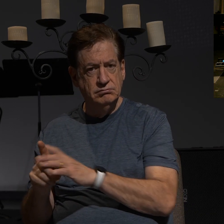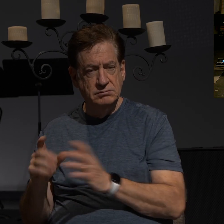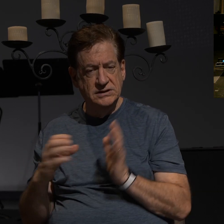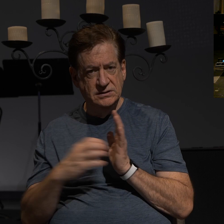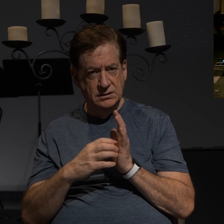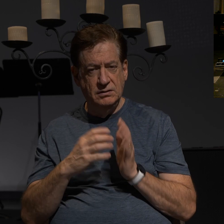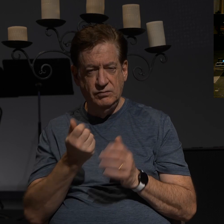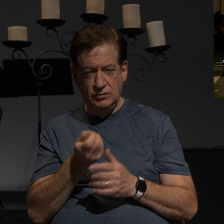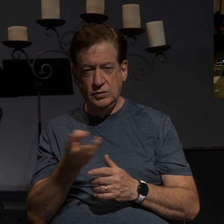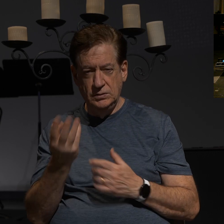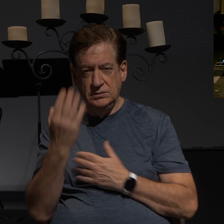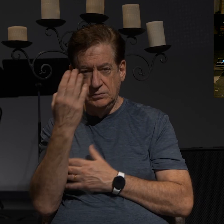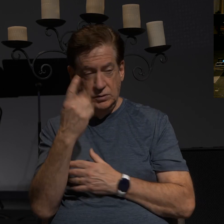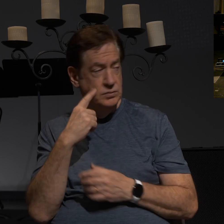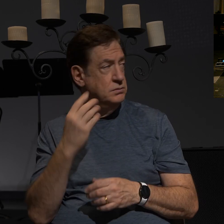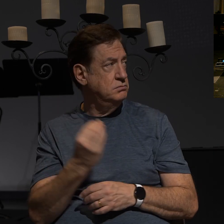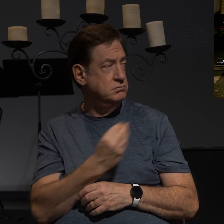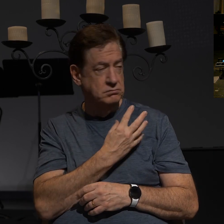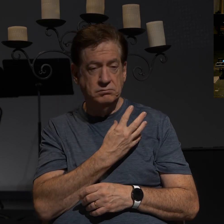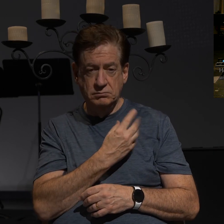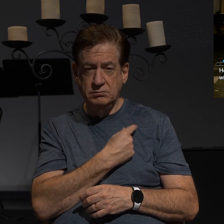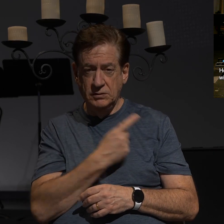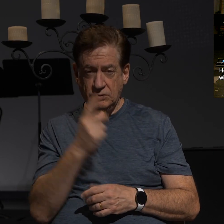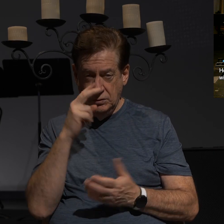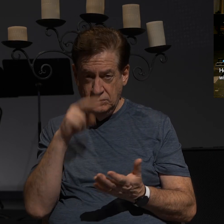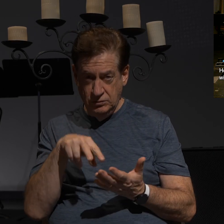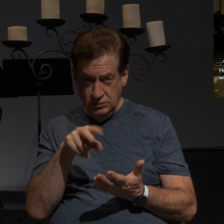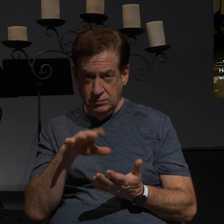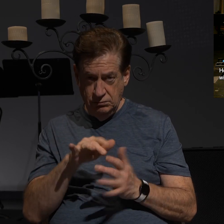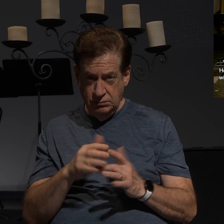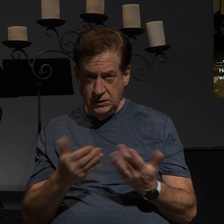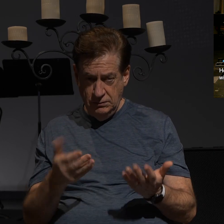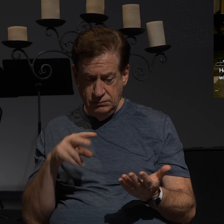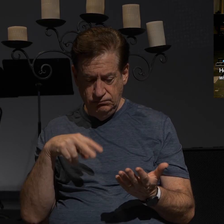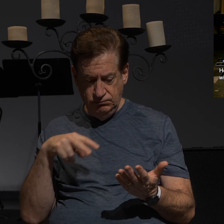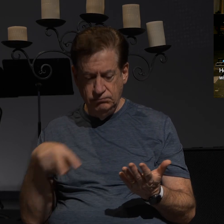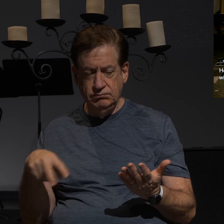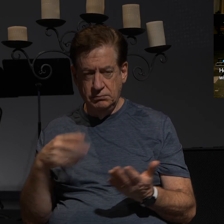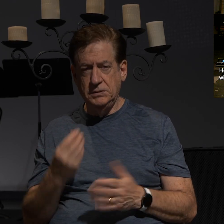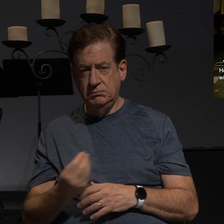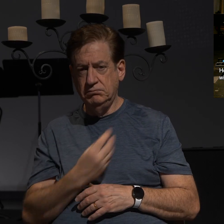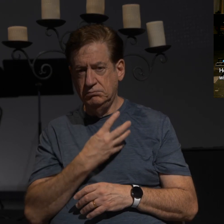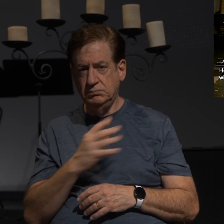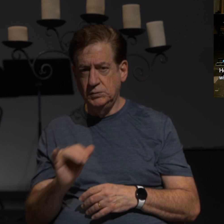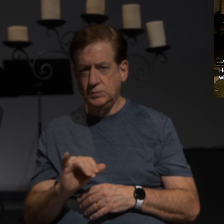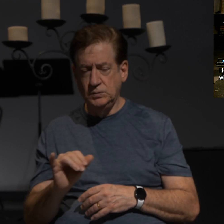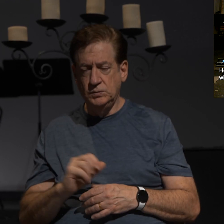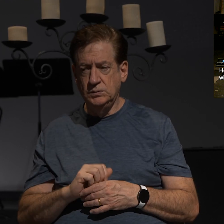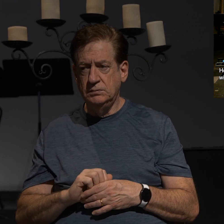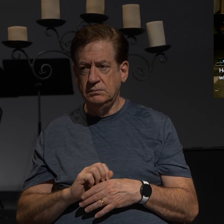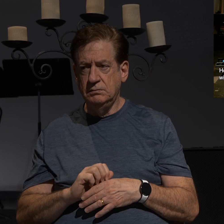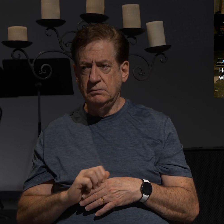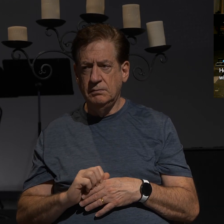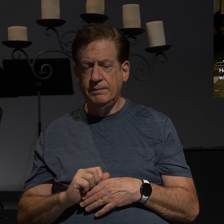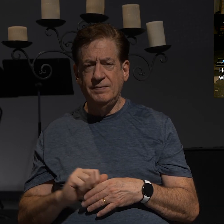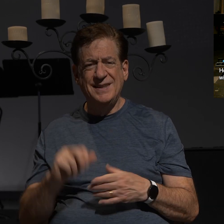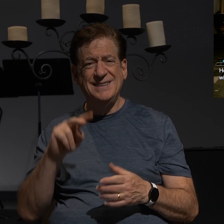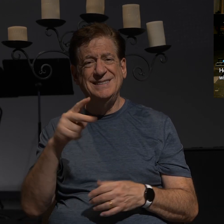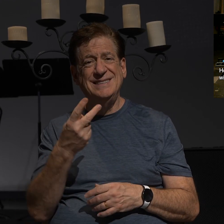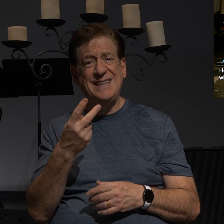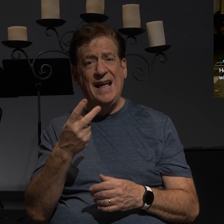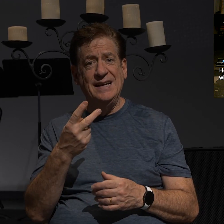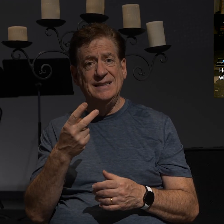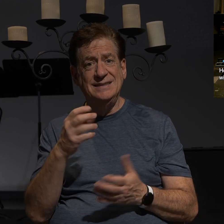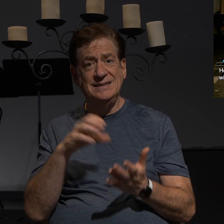on the screen. If you want to pop around through your Bible, you can, but they'll be up there as well. This section, this second section of